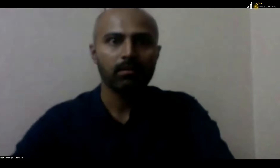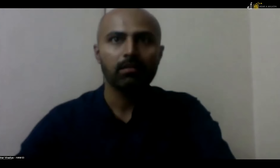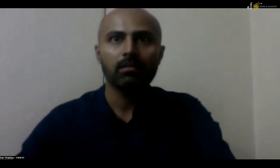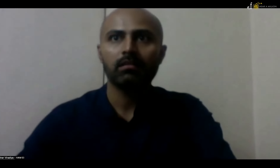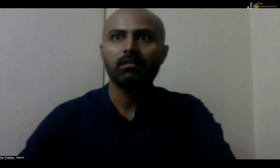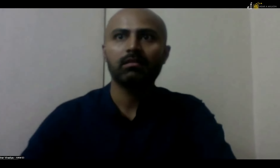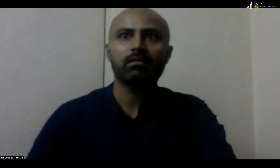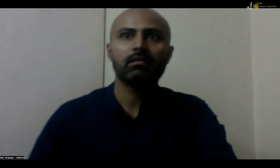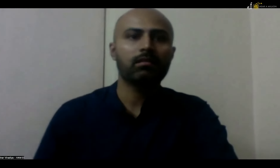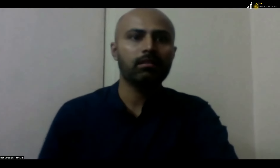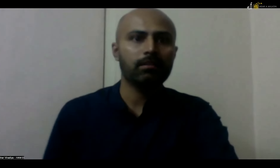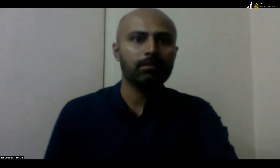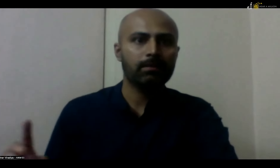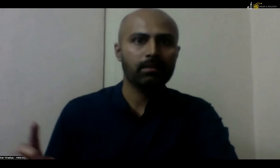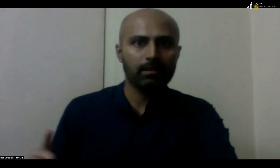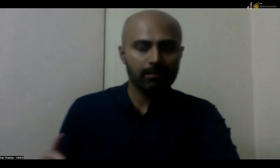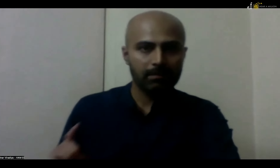education system in India.